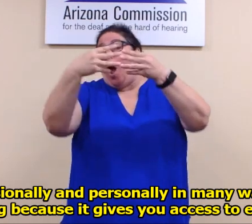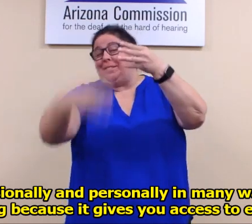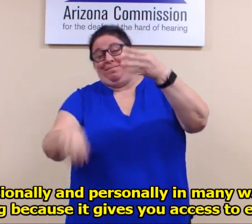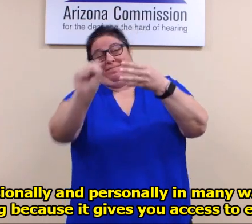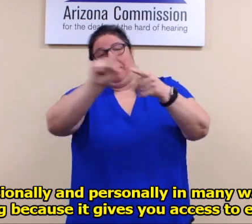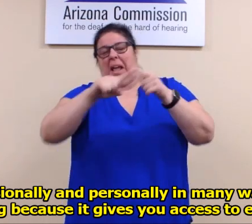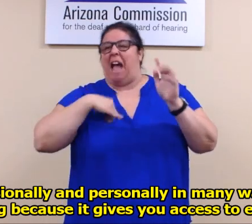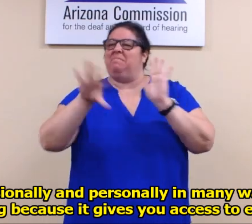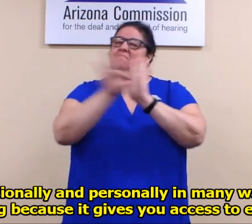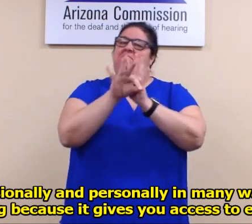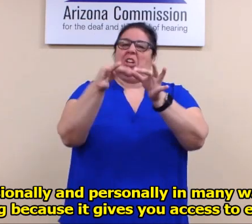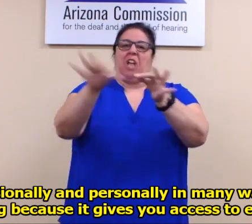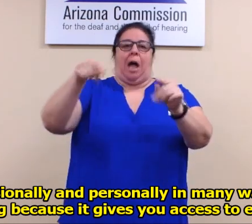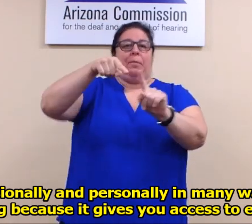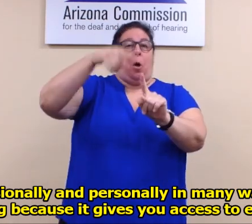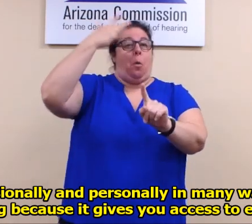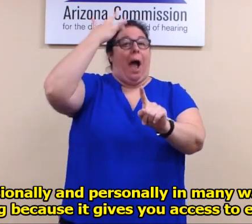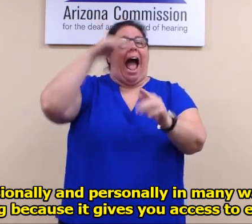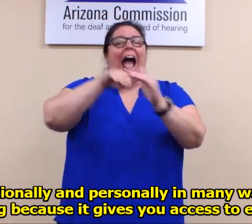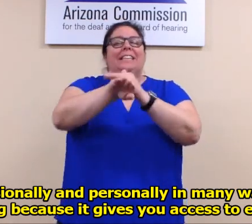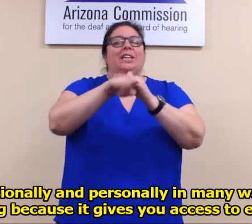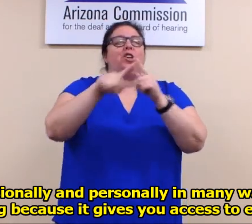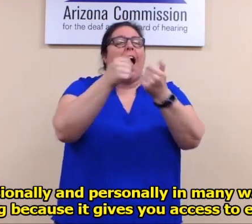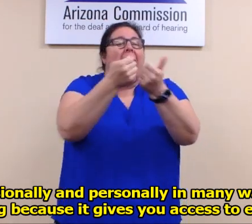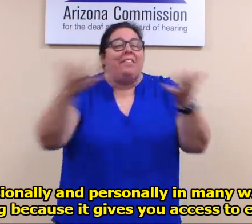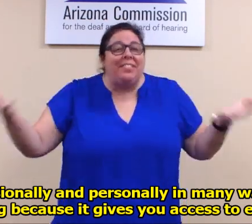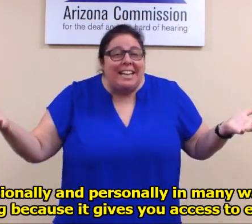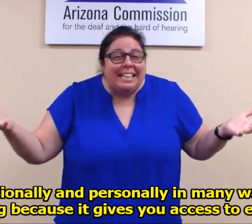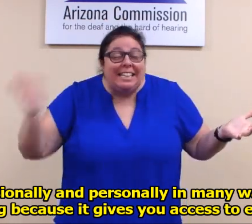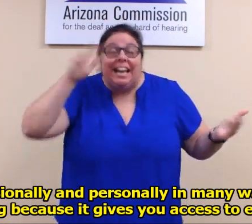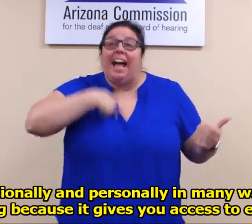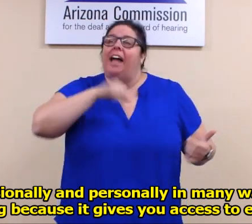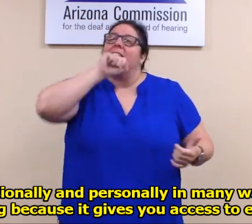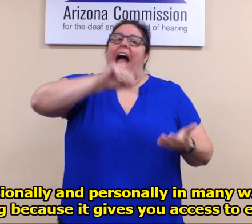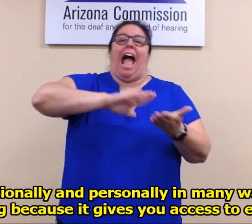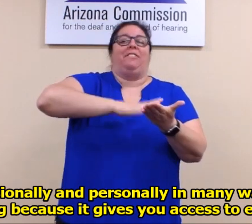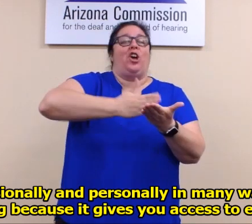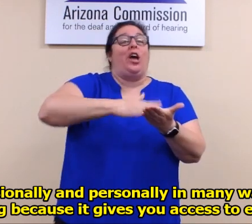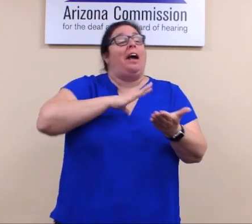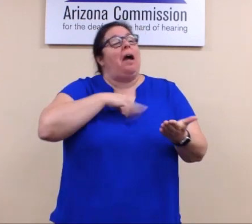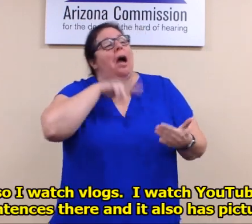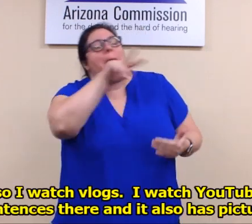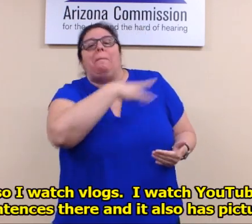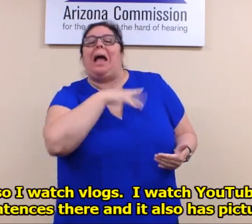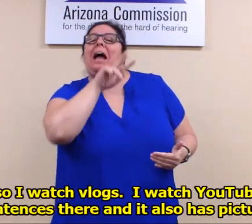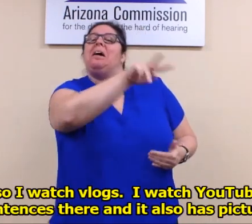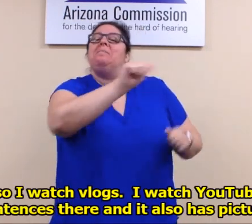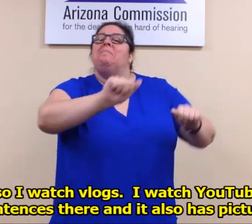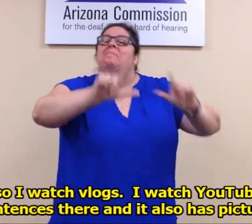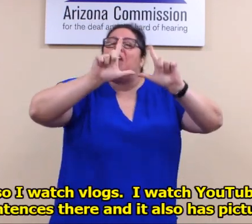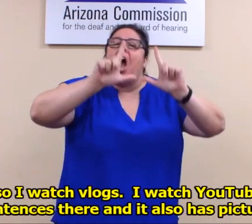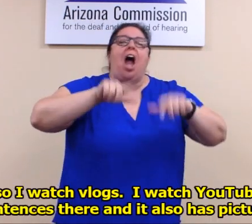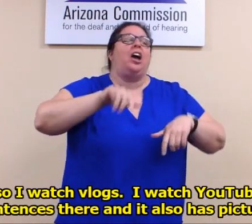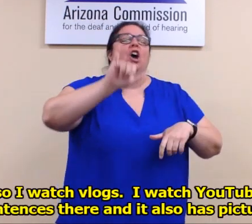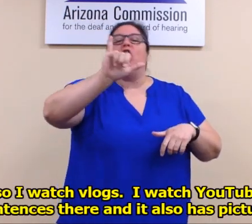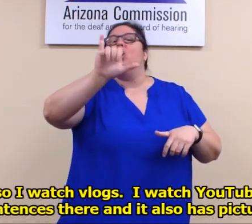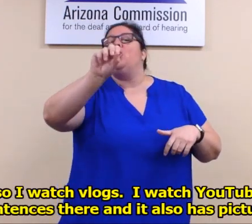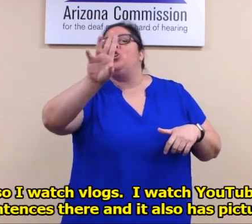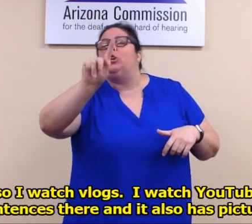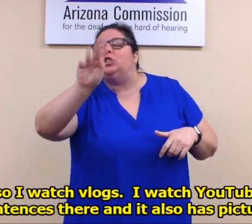many ways. I picked captioning because it gives you access to everything. I love to cook, so I watch vlogs.